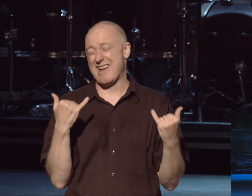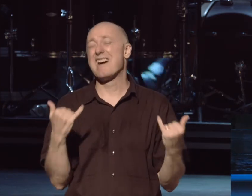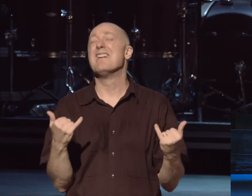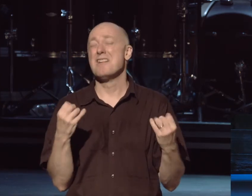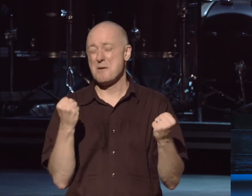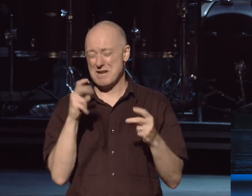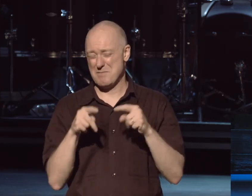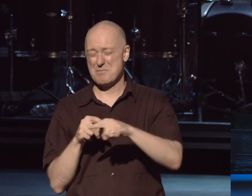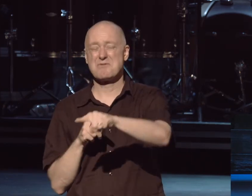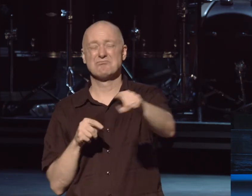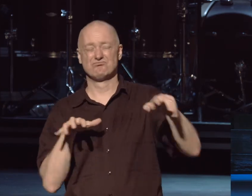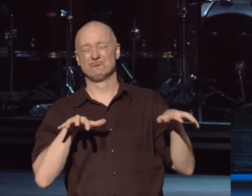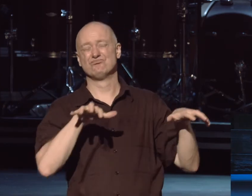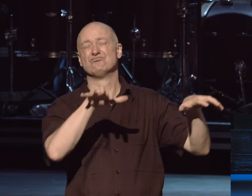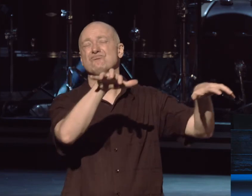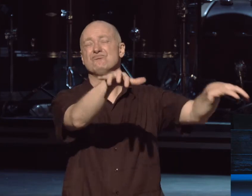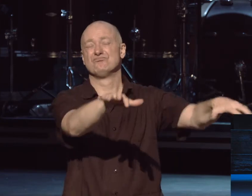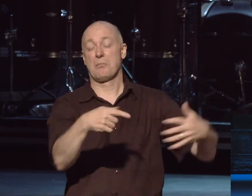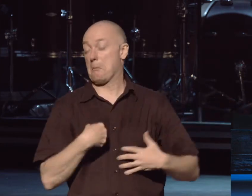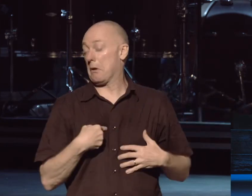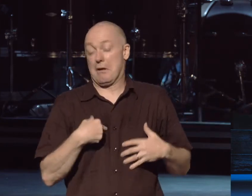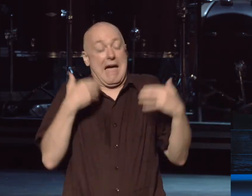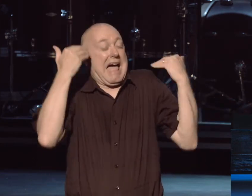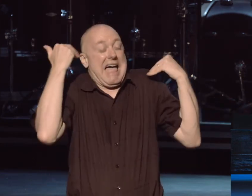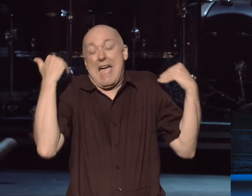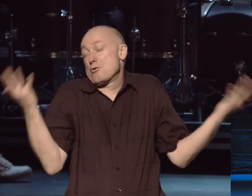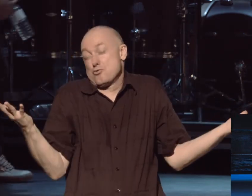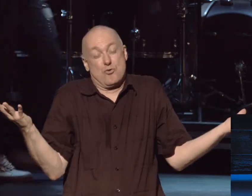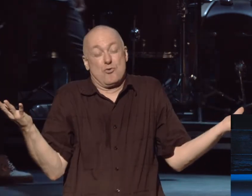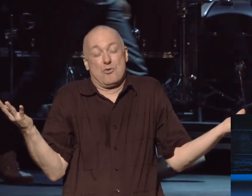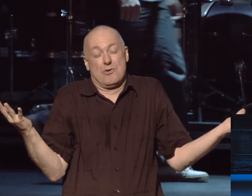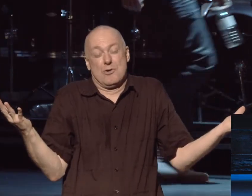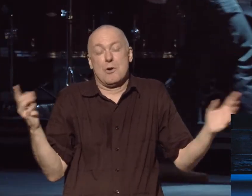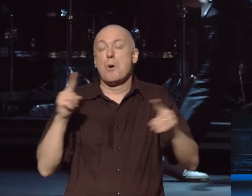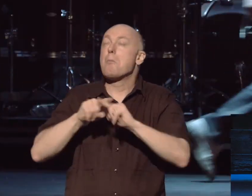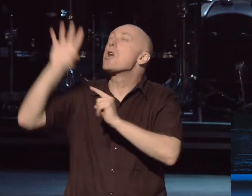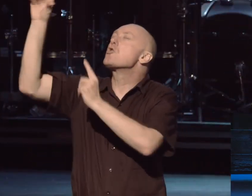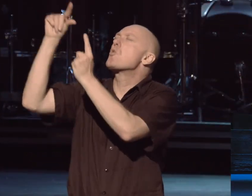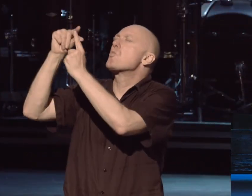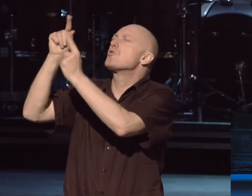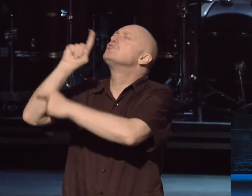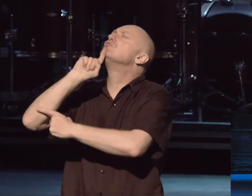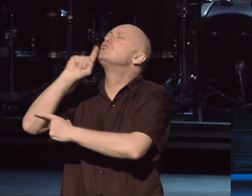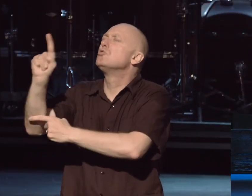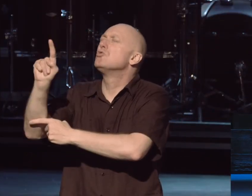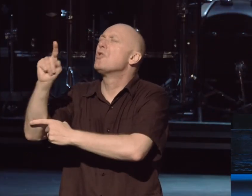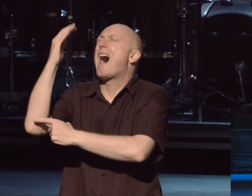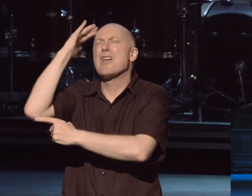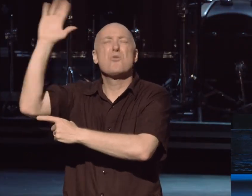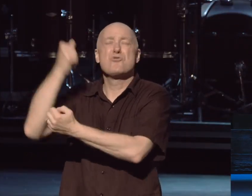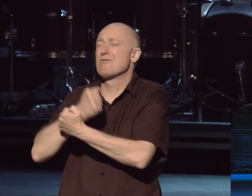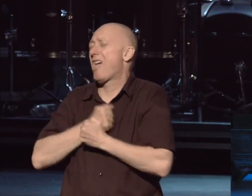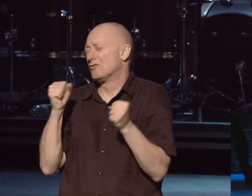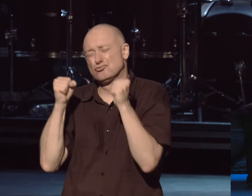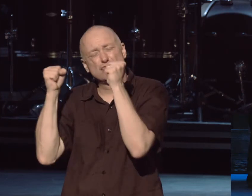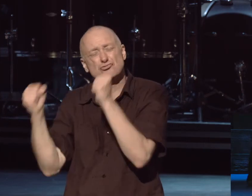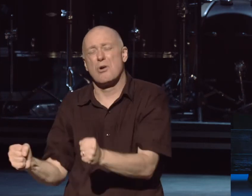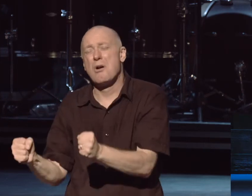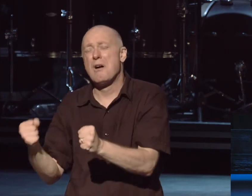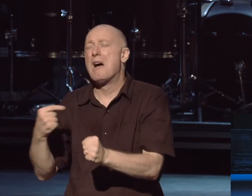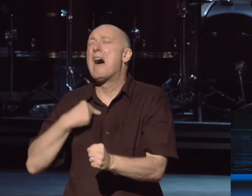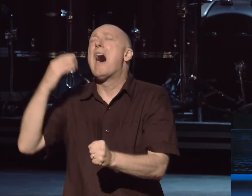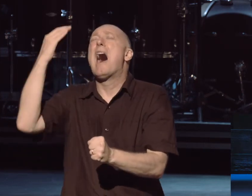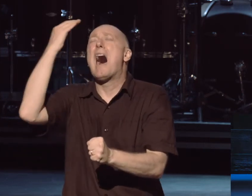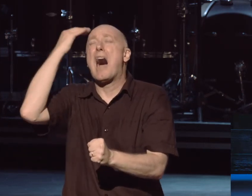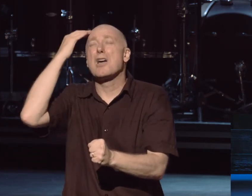no idea about, but I know your word is true, and I know your love is strong. And I know, Lord, the two things that go